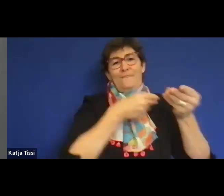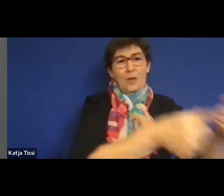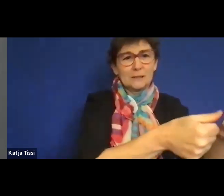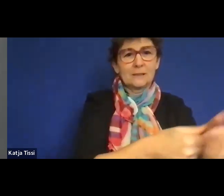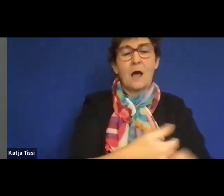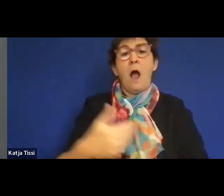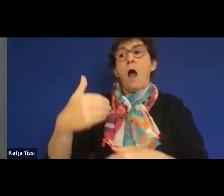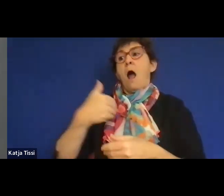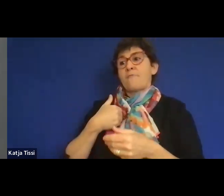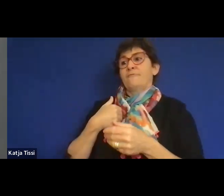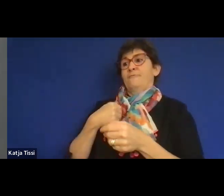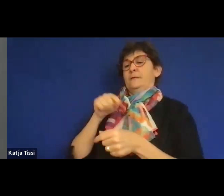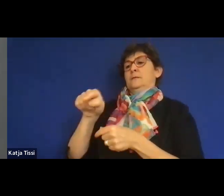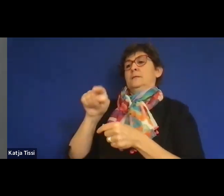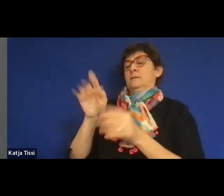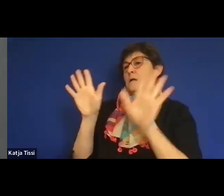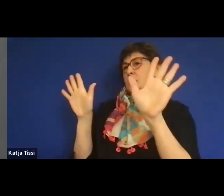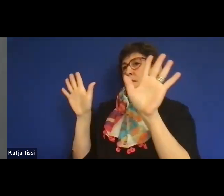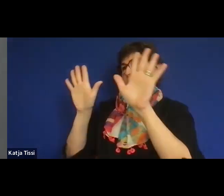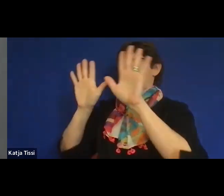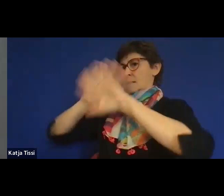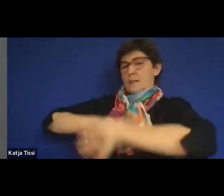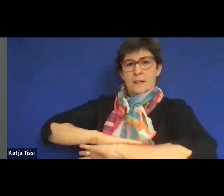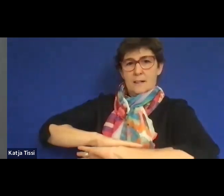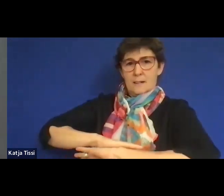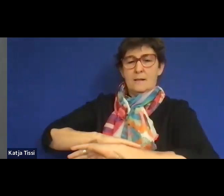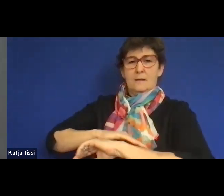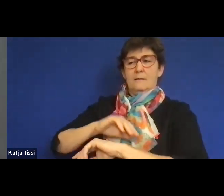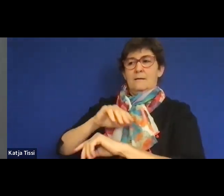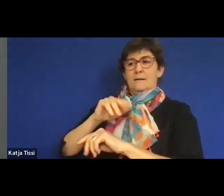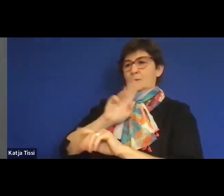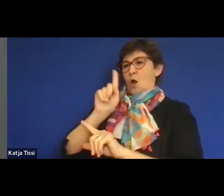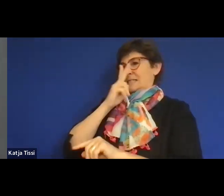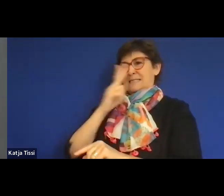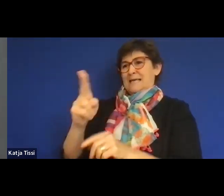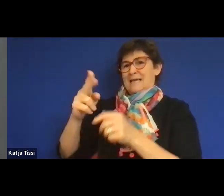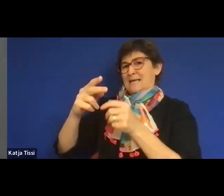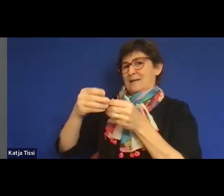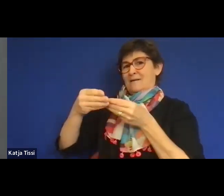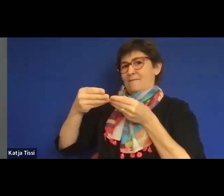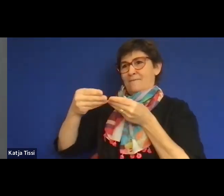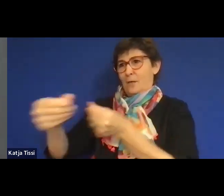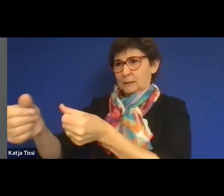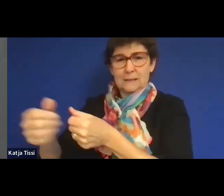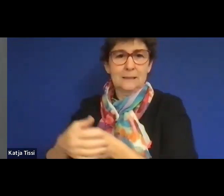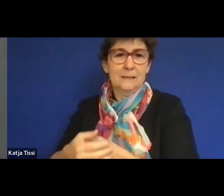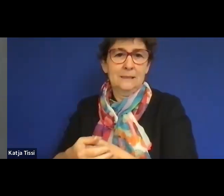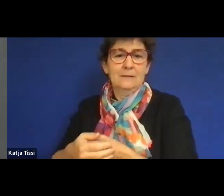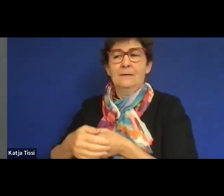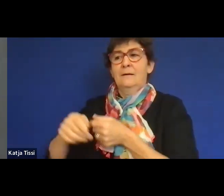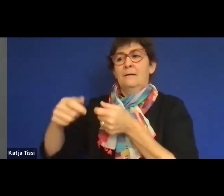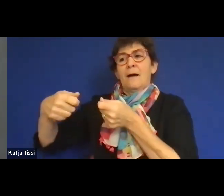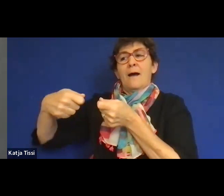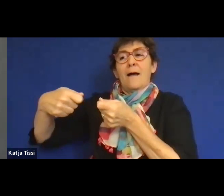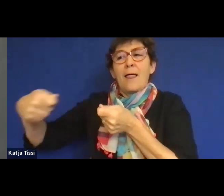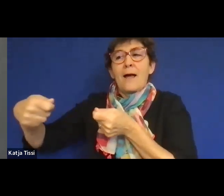signer is incredibly fluent with their language production. And there's examples of those who you can see, okay,